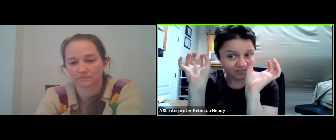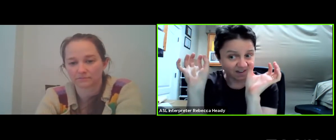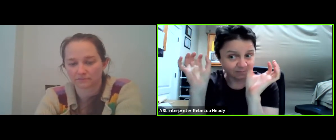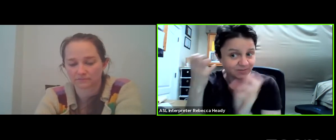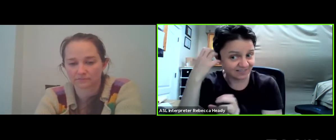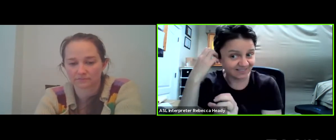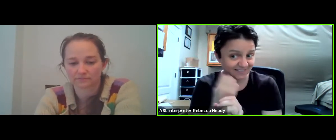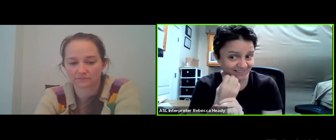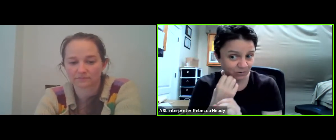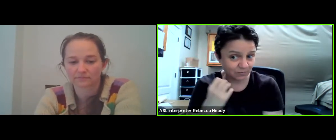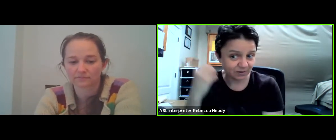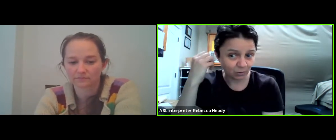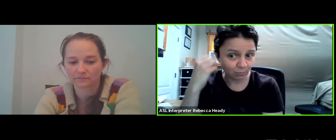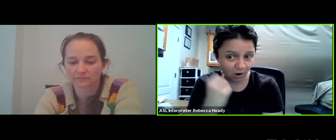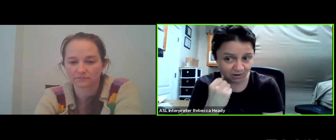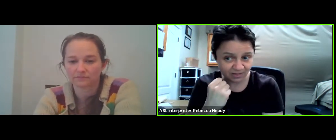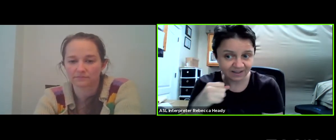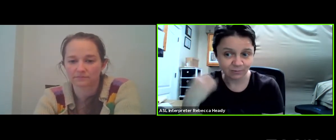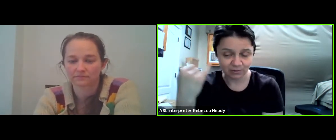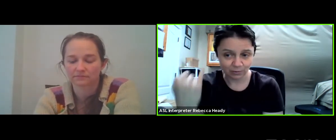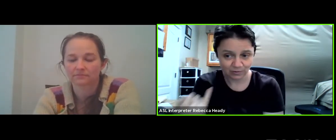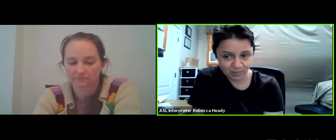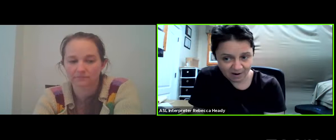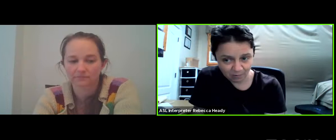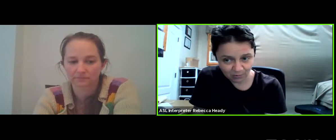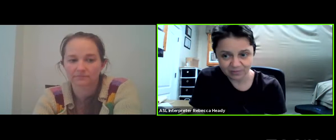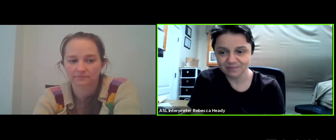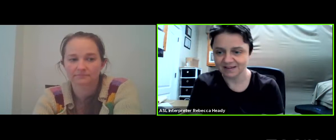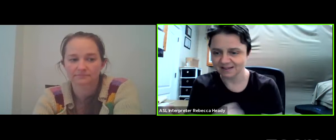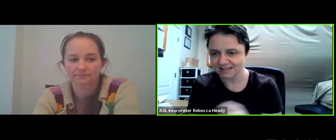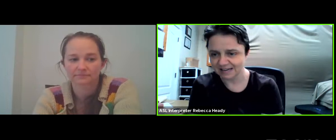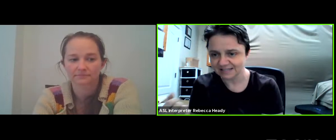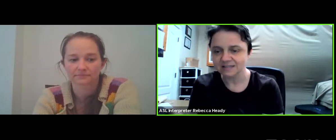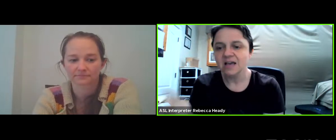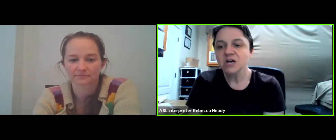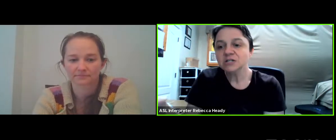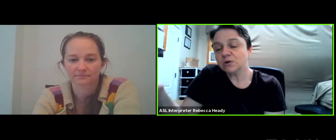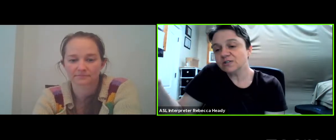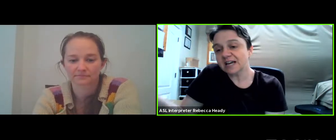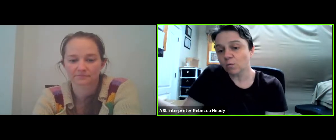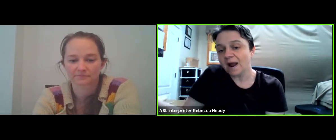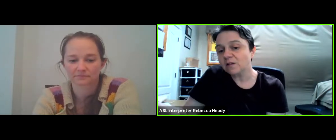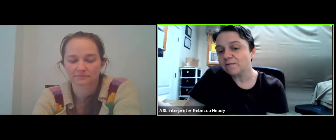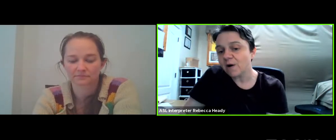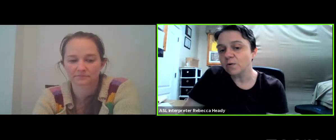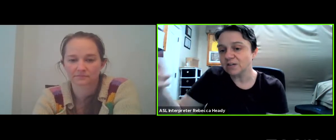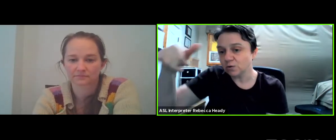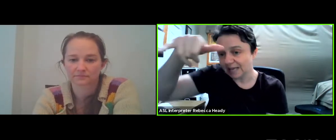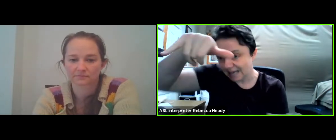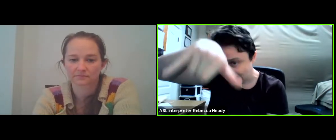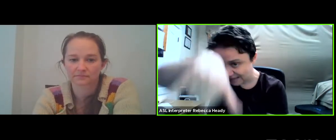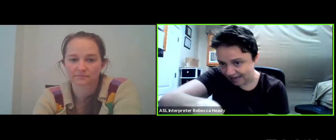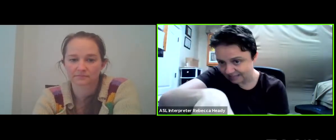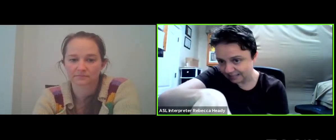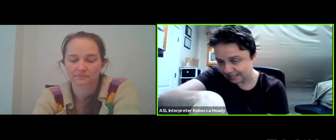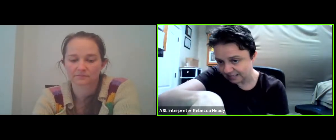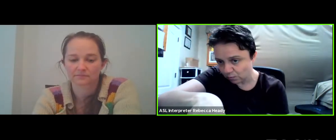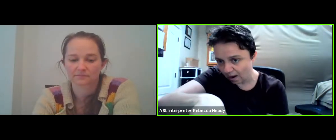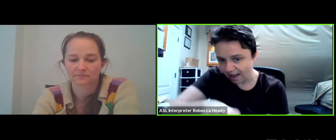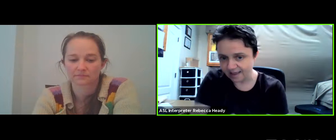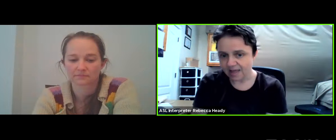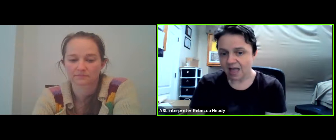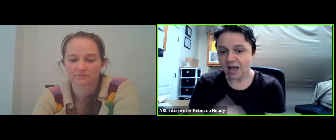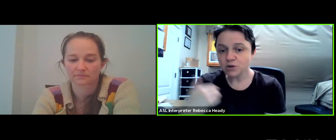old phones with the cups and the little bar thing with the little spiral like connection. So you take a regular phone and you connect that